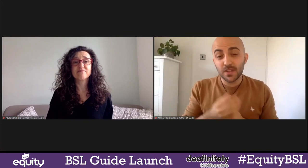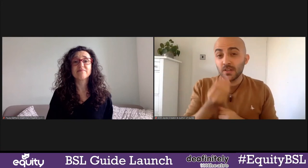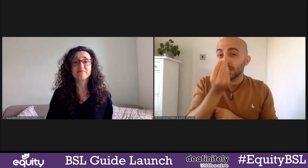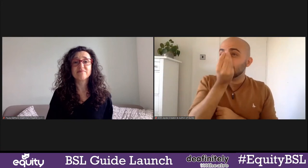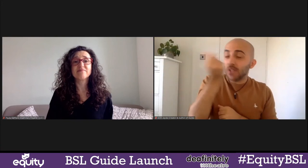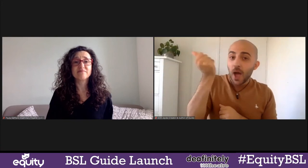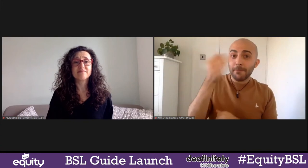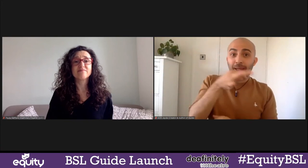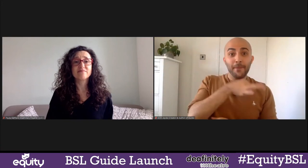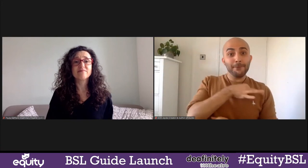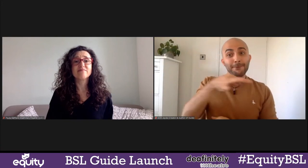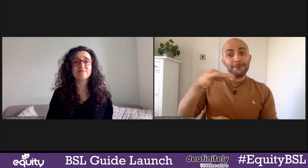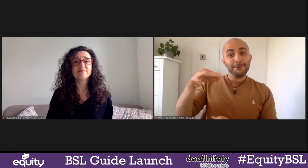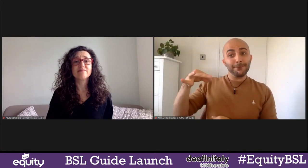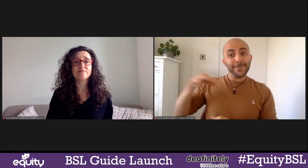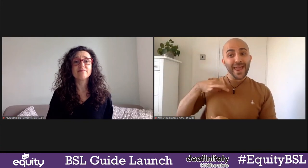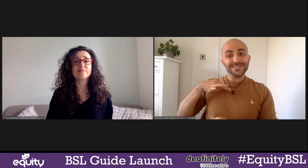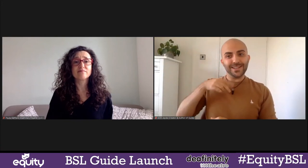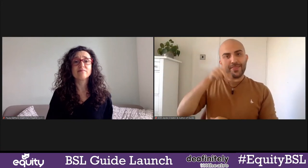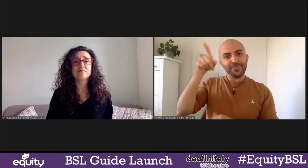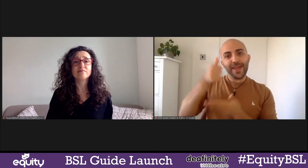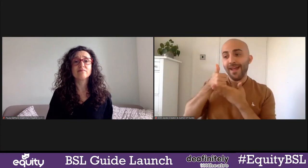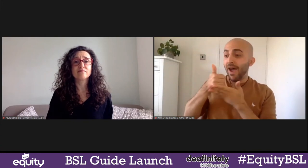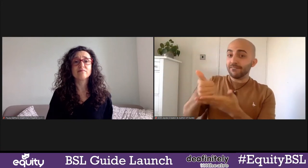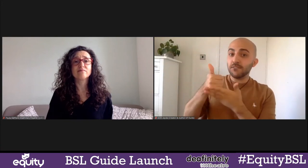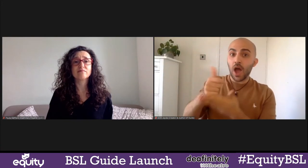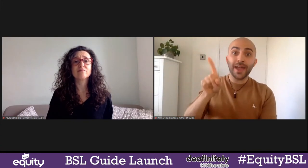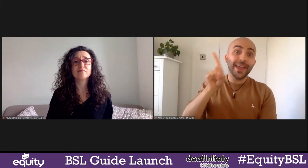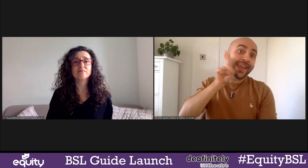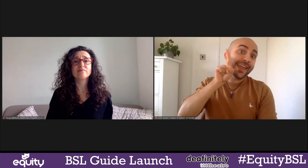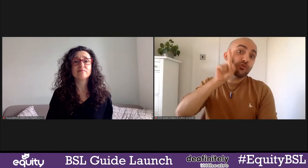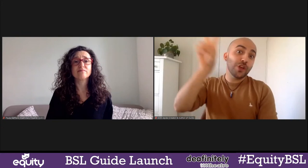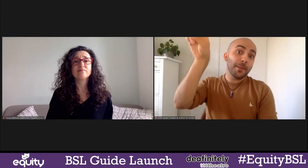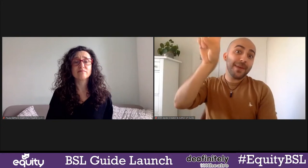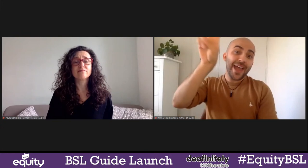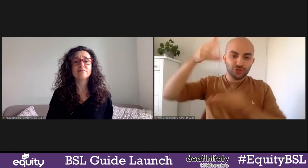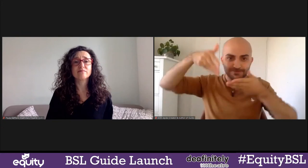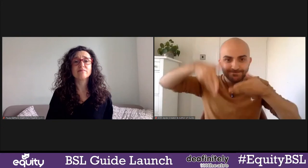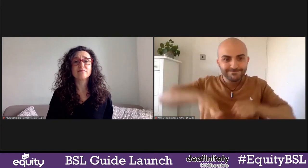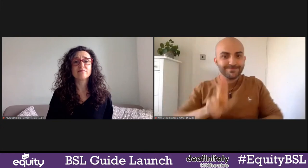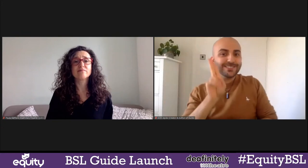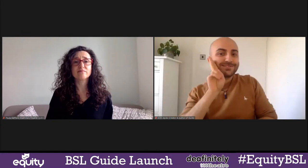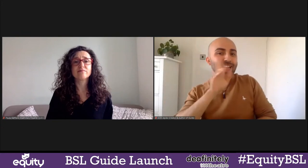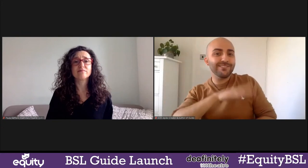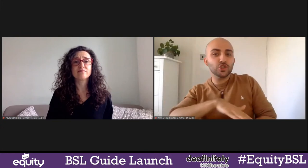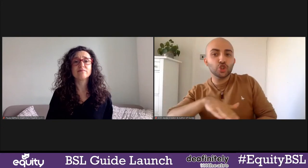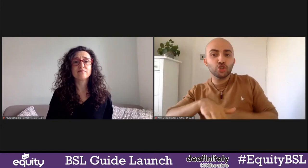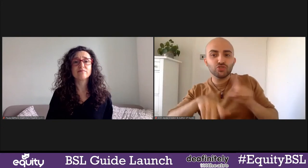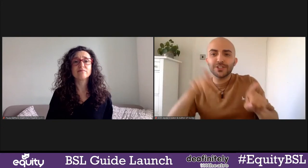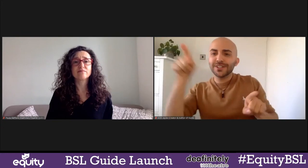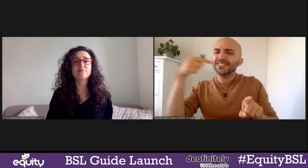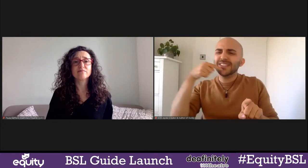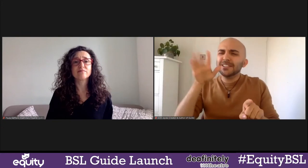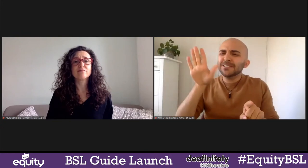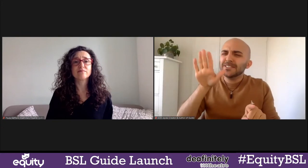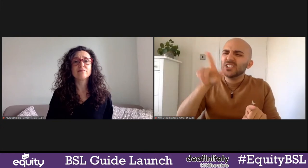that he looked like a monkey. And there are medical professionals who are advising parents who have had their child